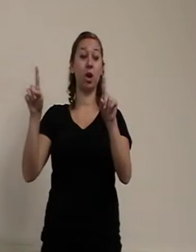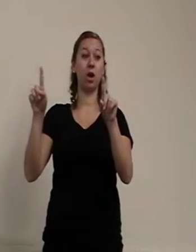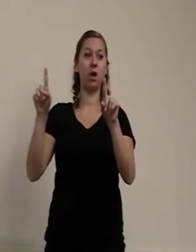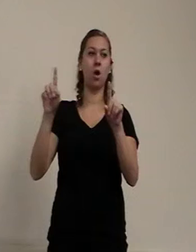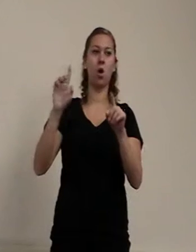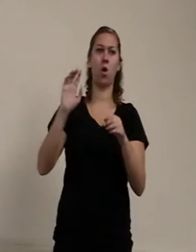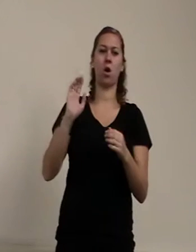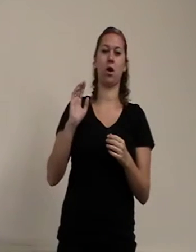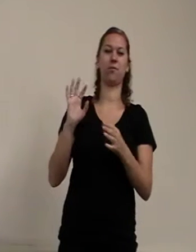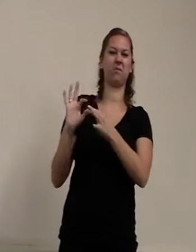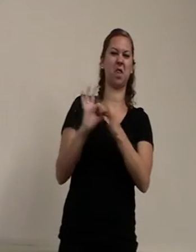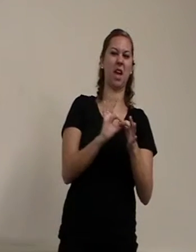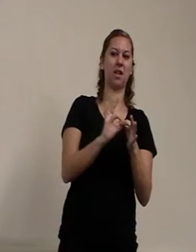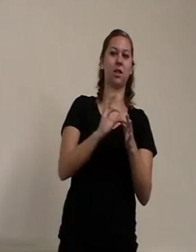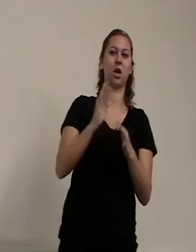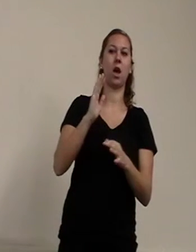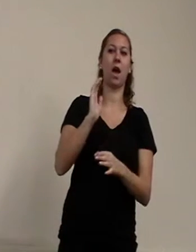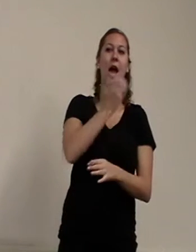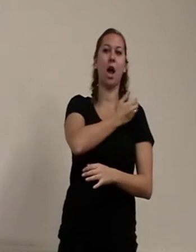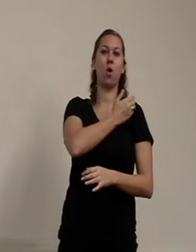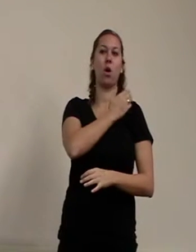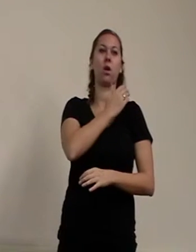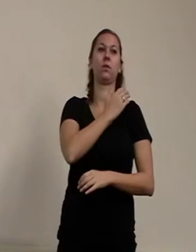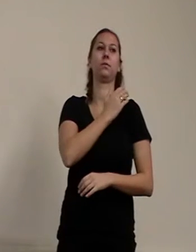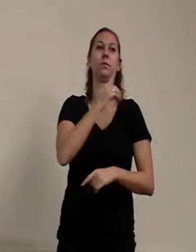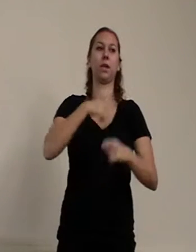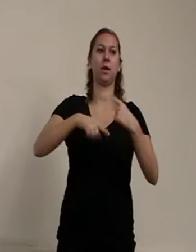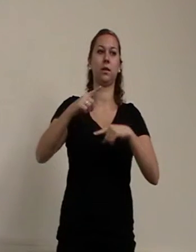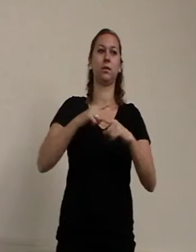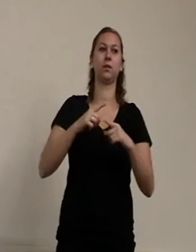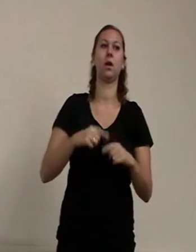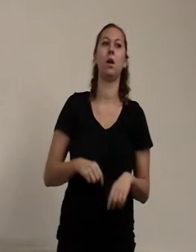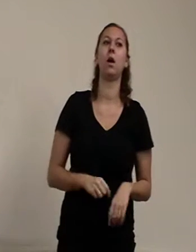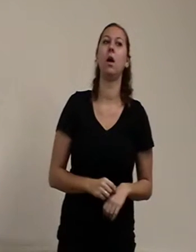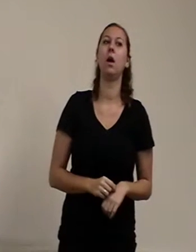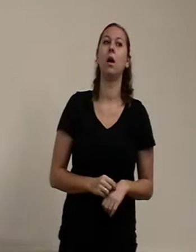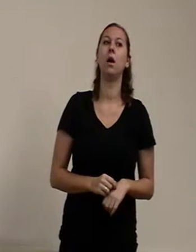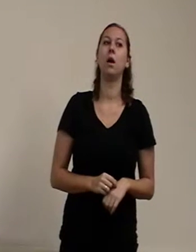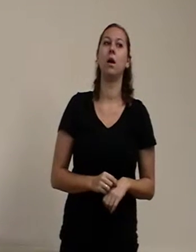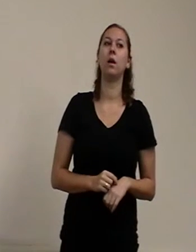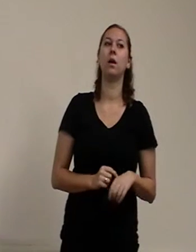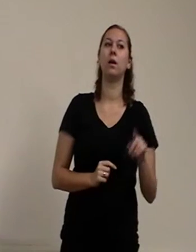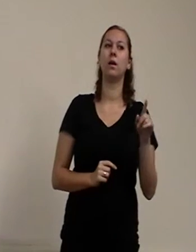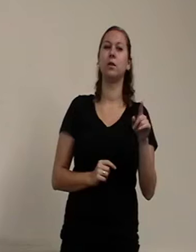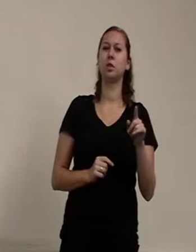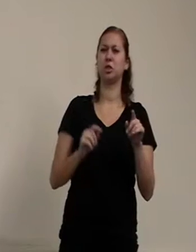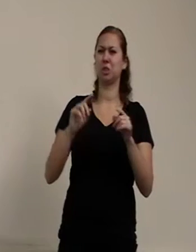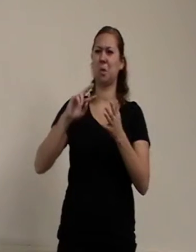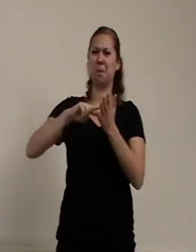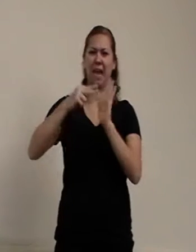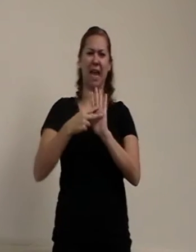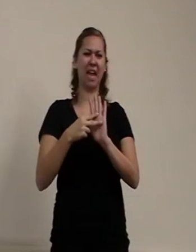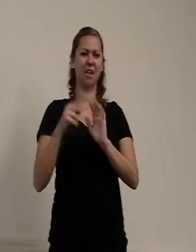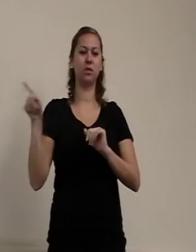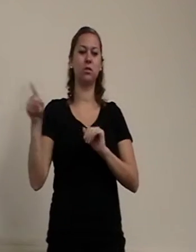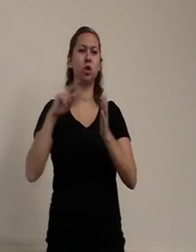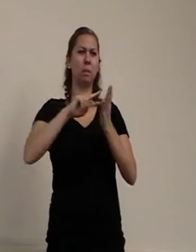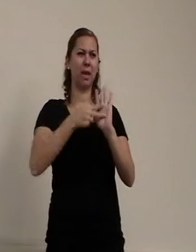country? Like country? What's their sign for like America or like Ireland? Right. Is it the same? Okay,